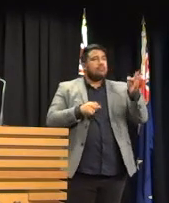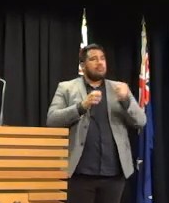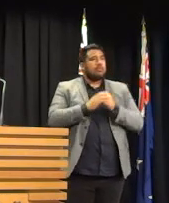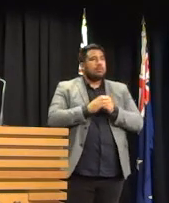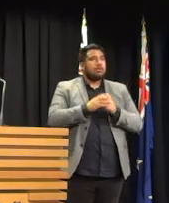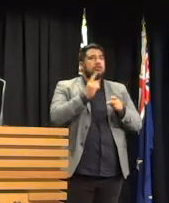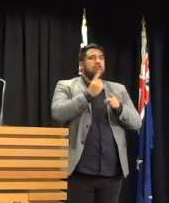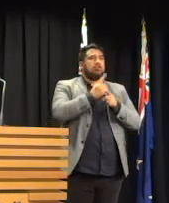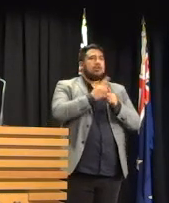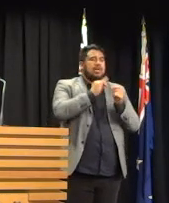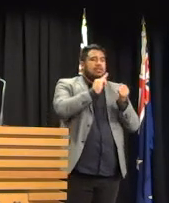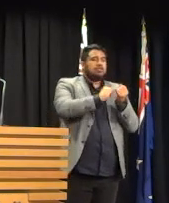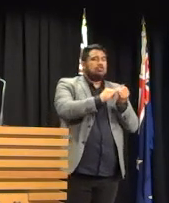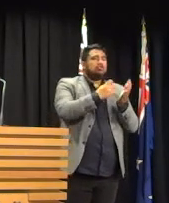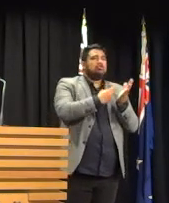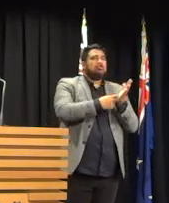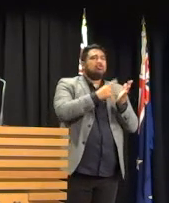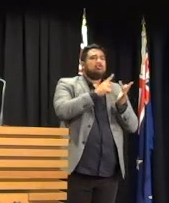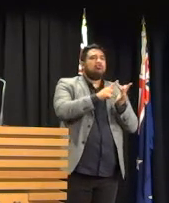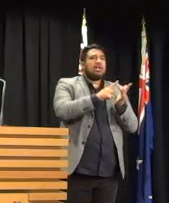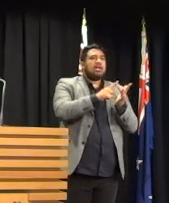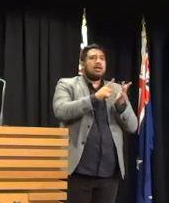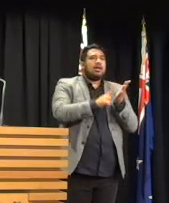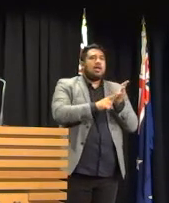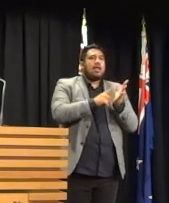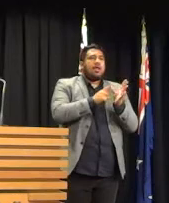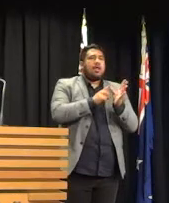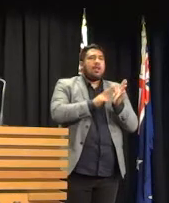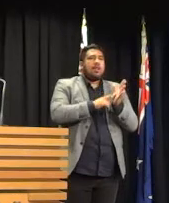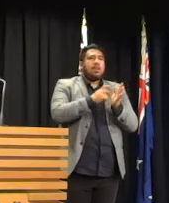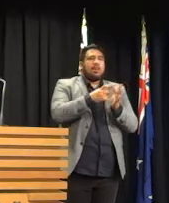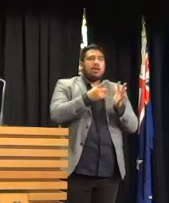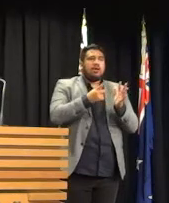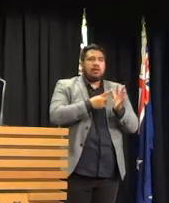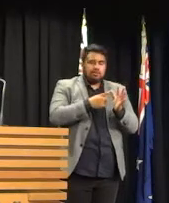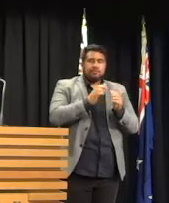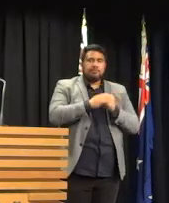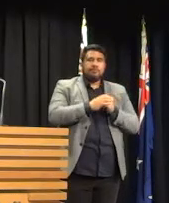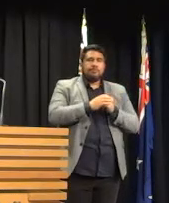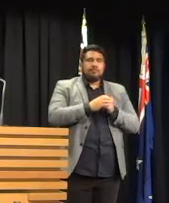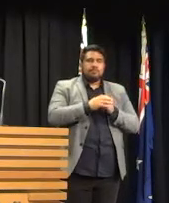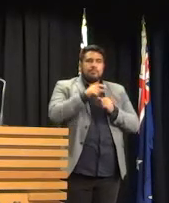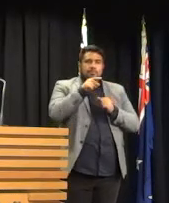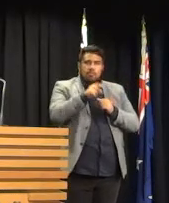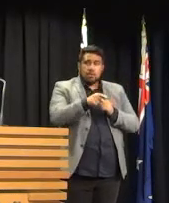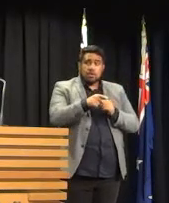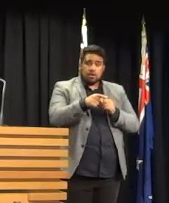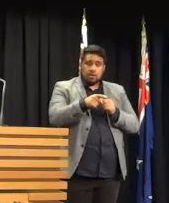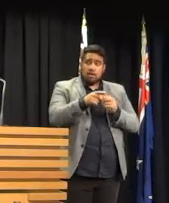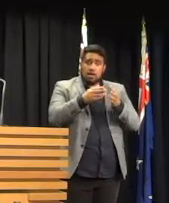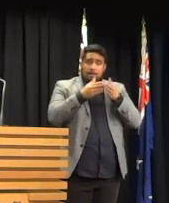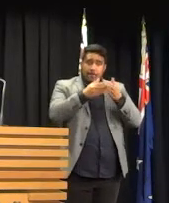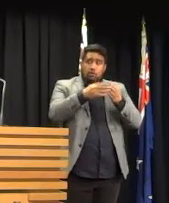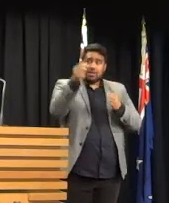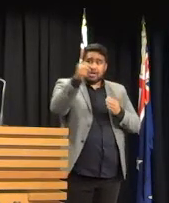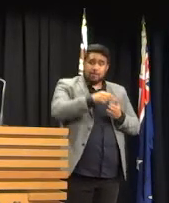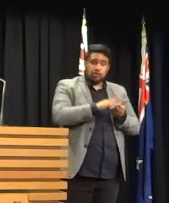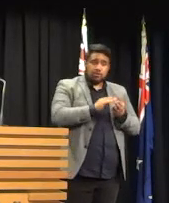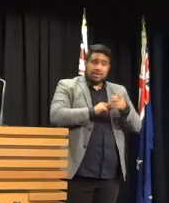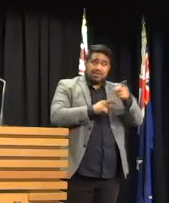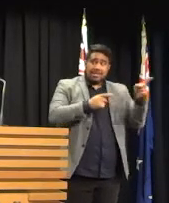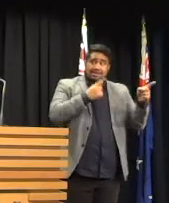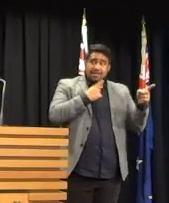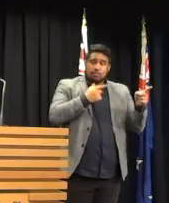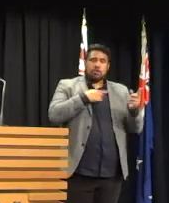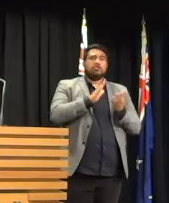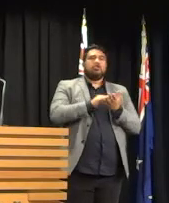Lankan refugee who worked with these asylum seeker communities said that the boat was coming to New Zealand because it was less strict